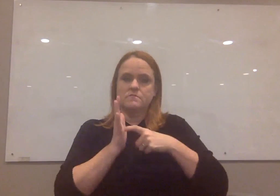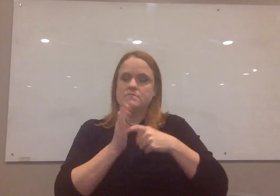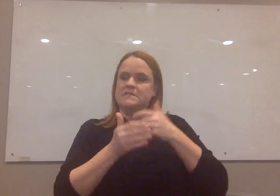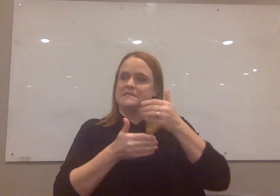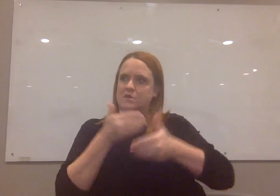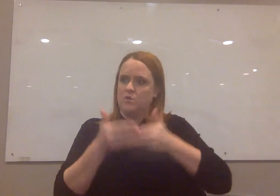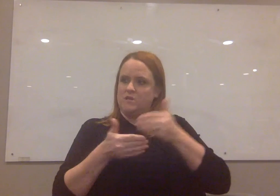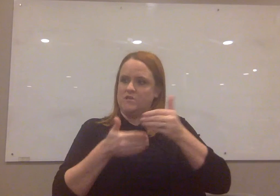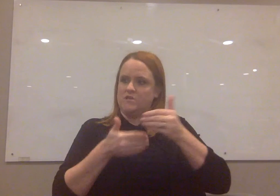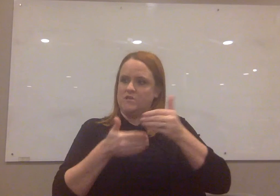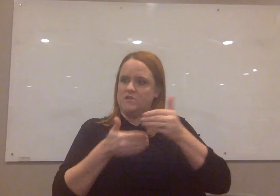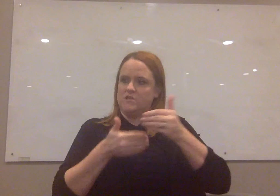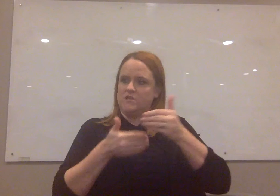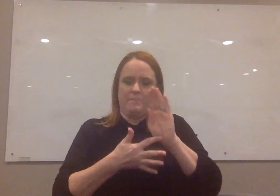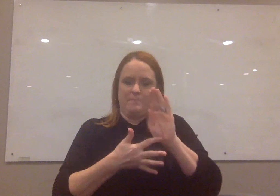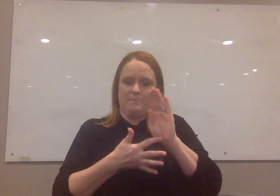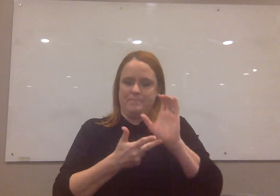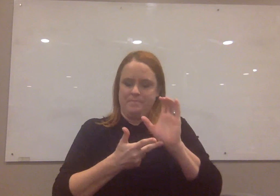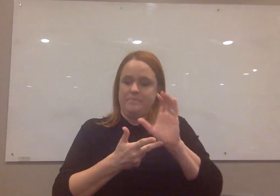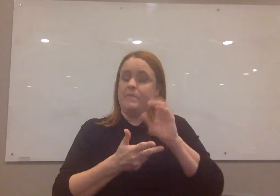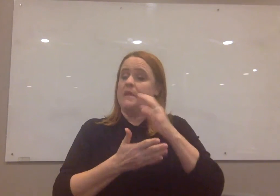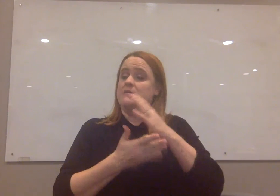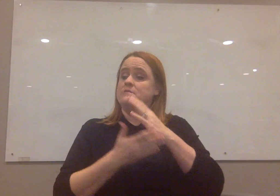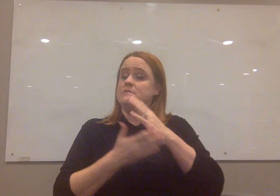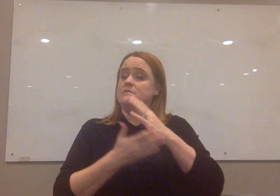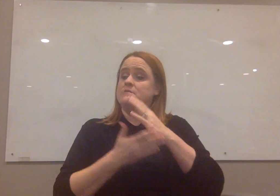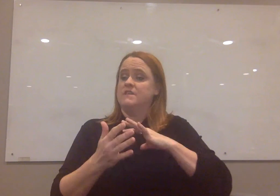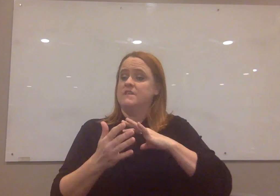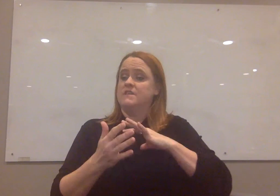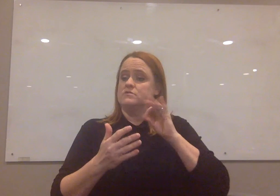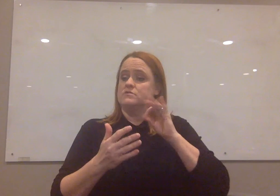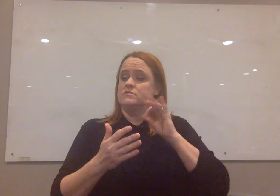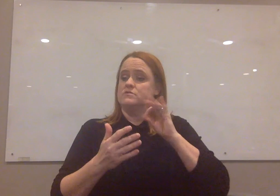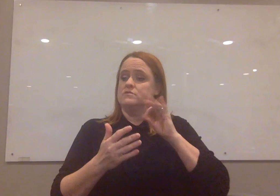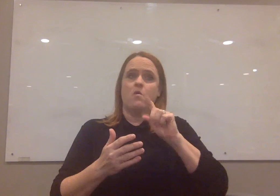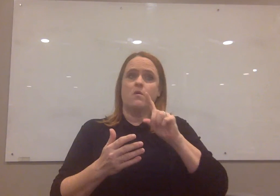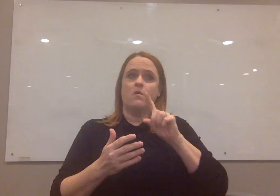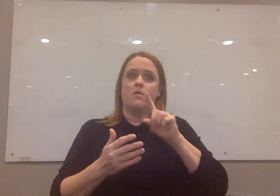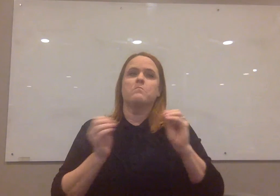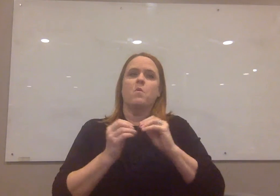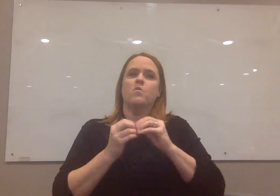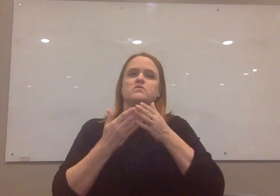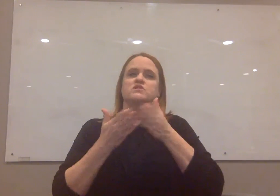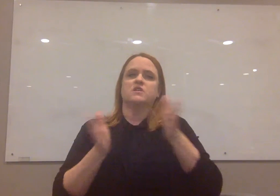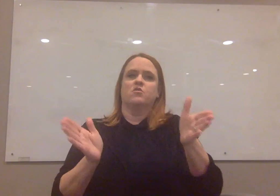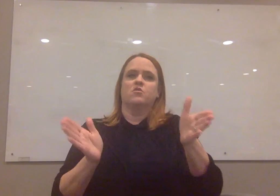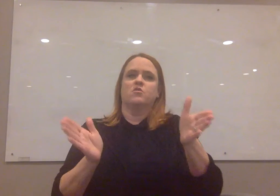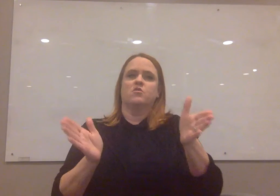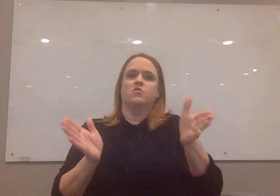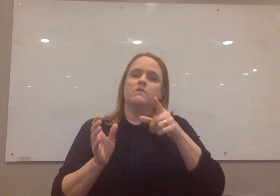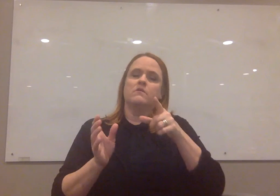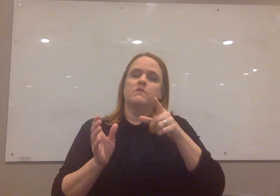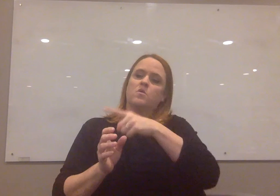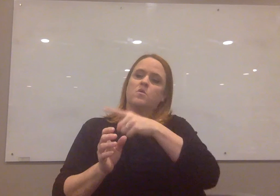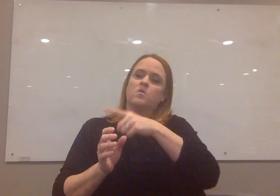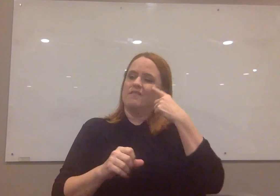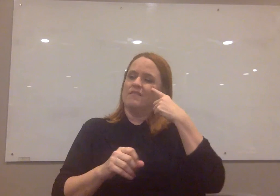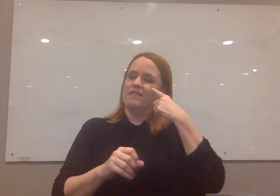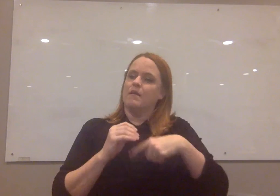features of a monad that are more general. And so you can think of like a hierarchy of traits. And so,